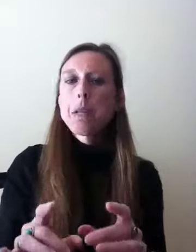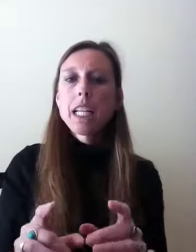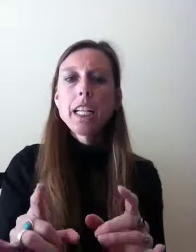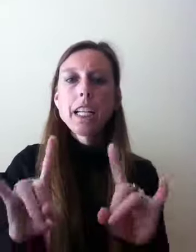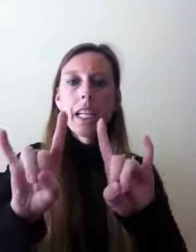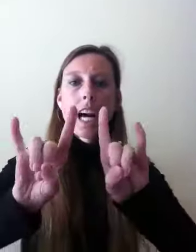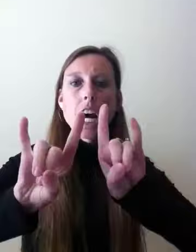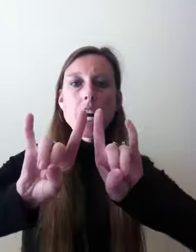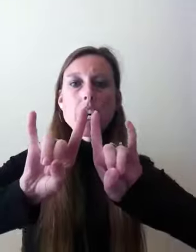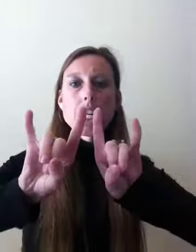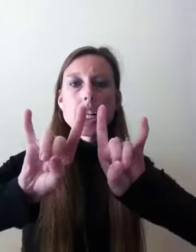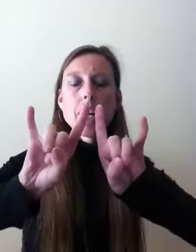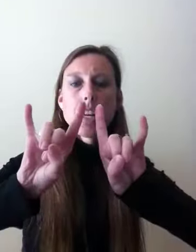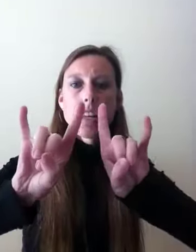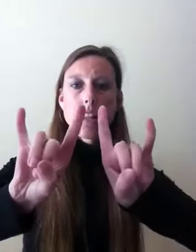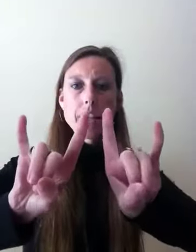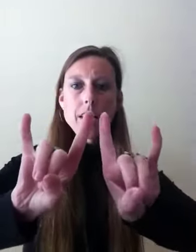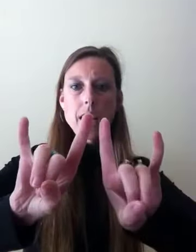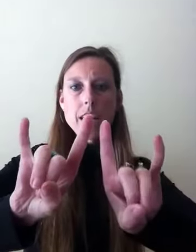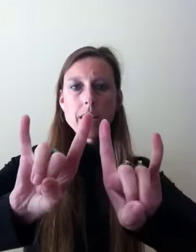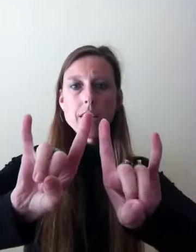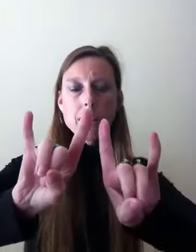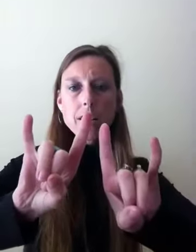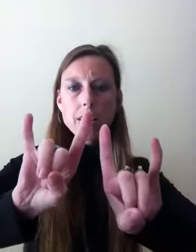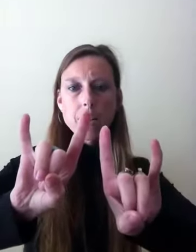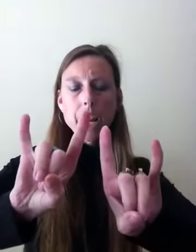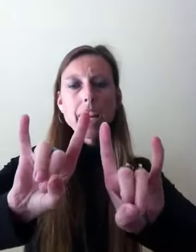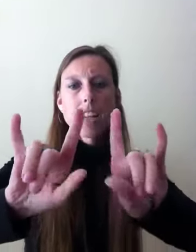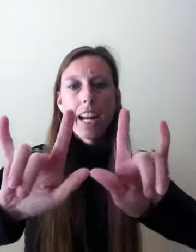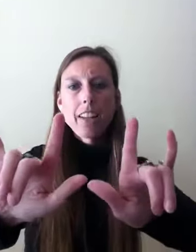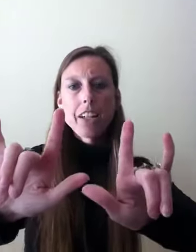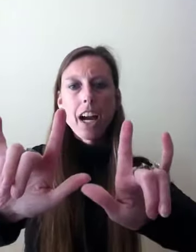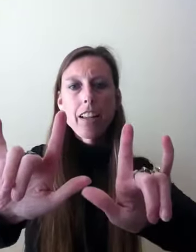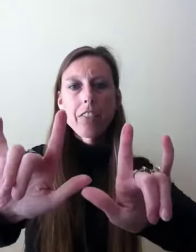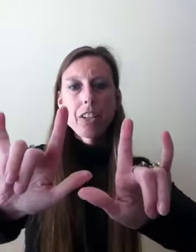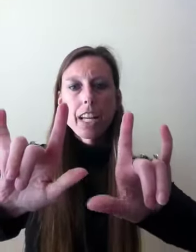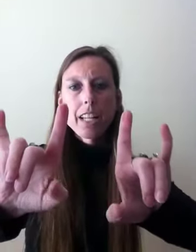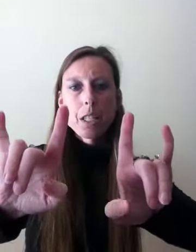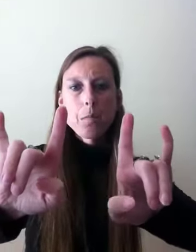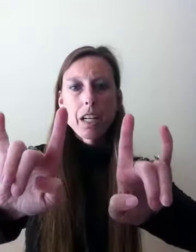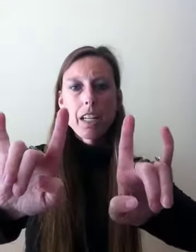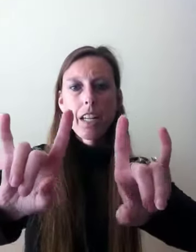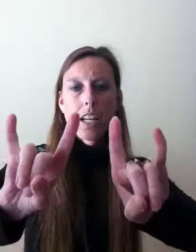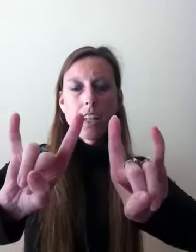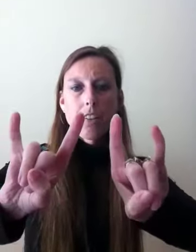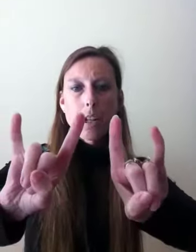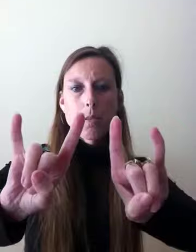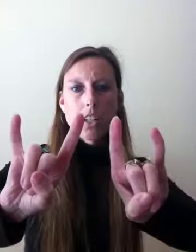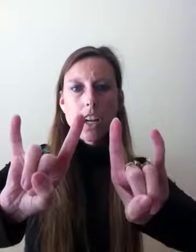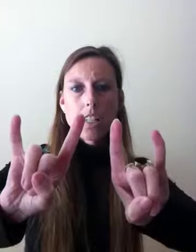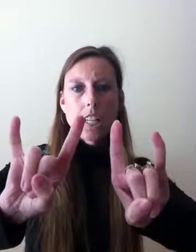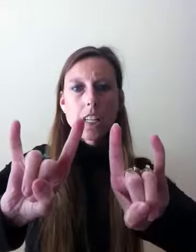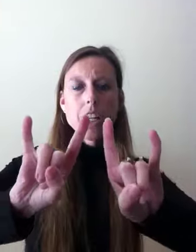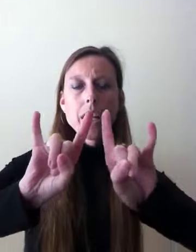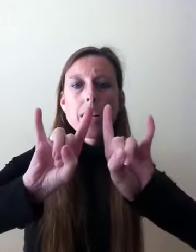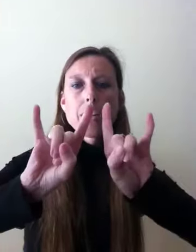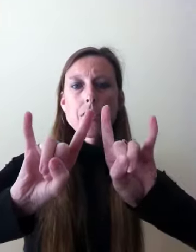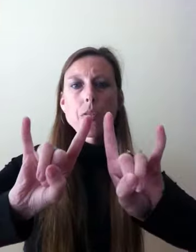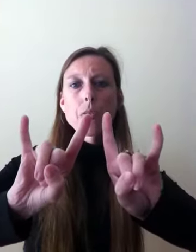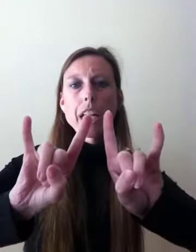Camping are these hands, okay, kind of like your I love you hands, but your thumbs are tucked in. So